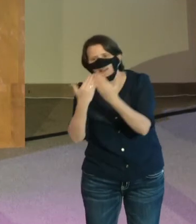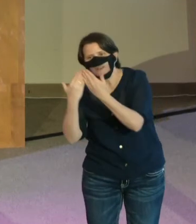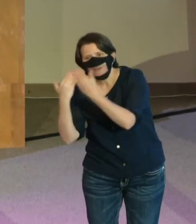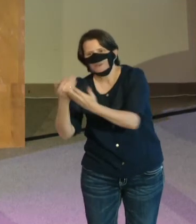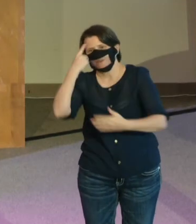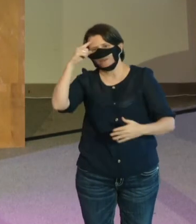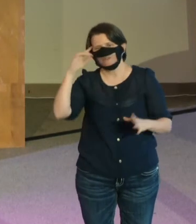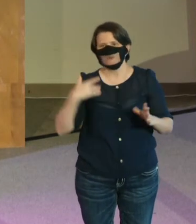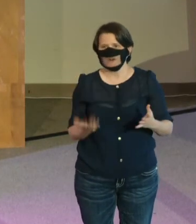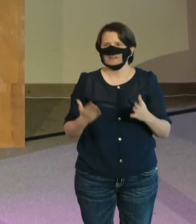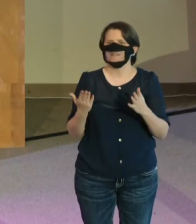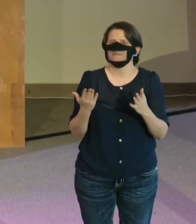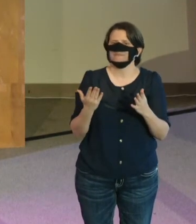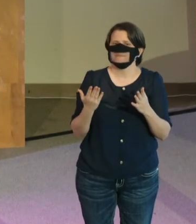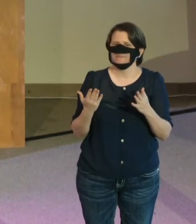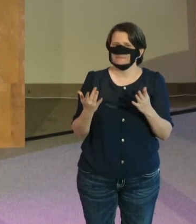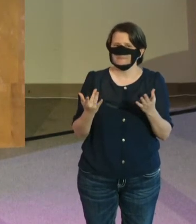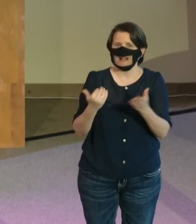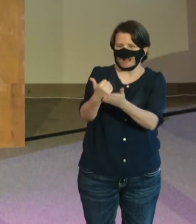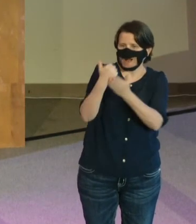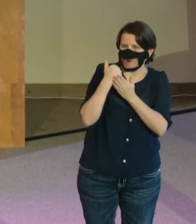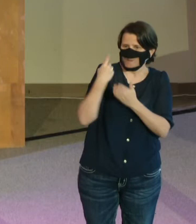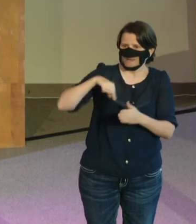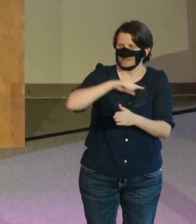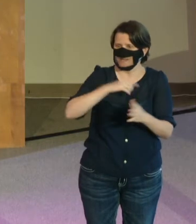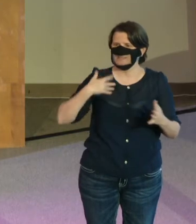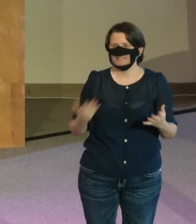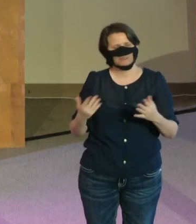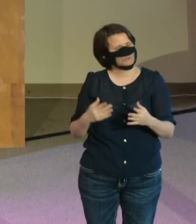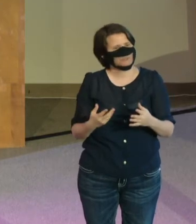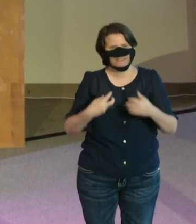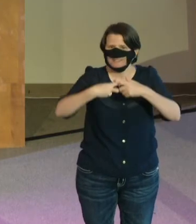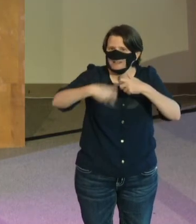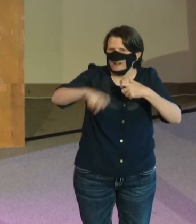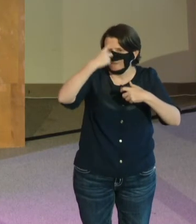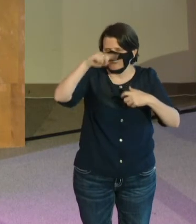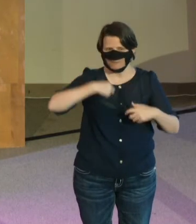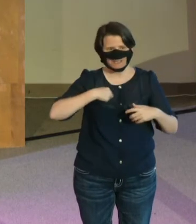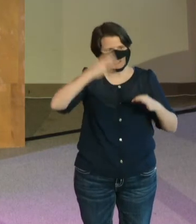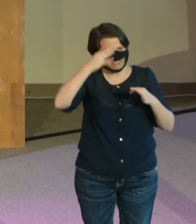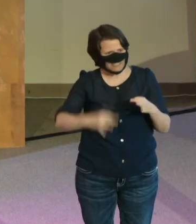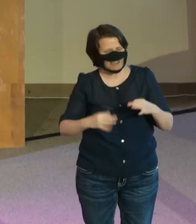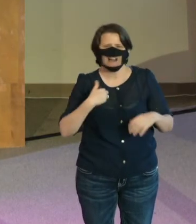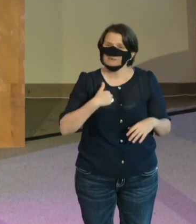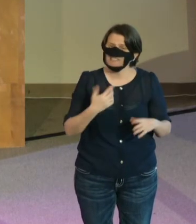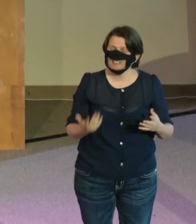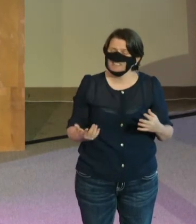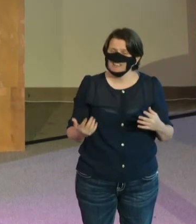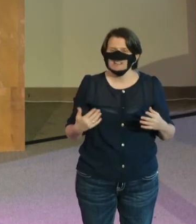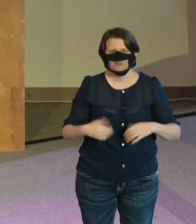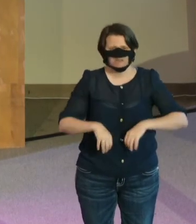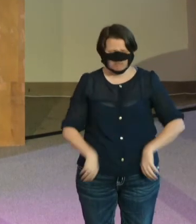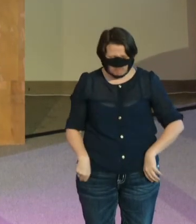as possible on us. It was a really hard decision for me last week. I was a little kind of mopey because I saw